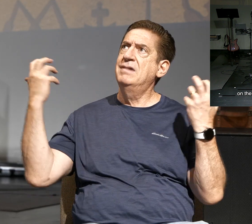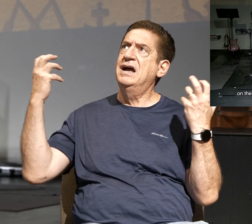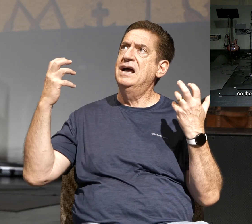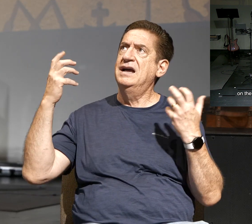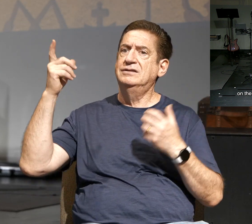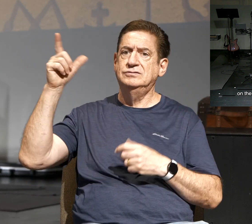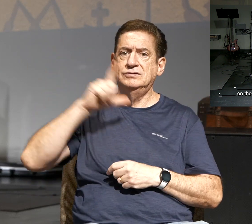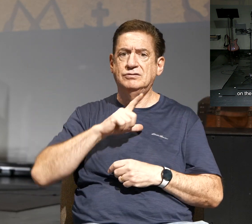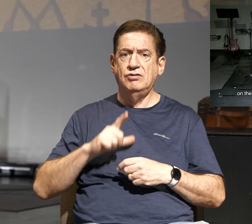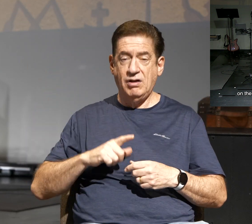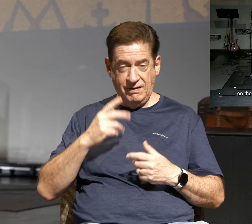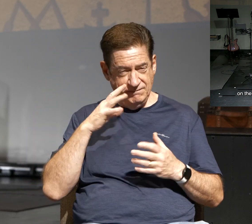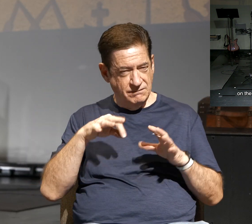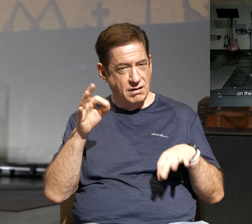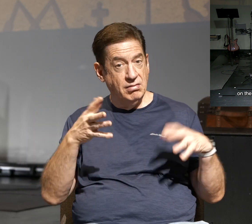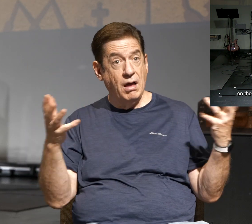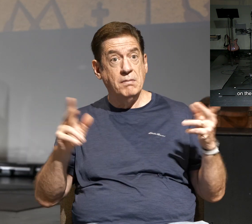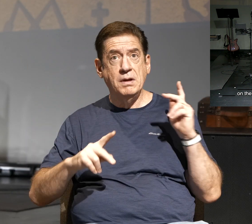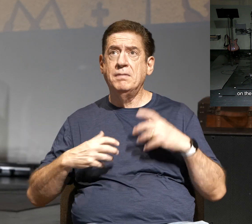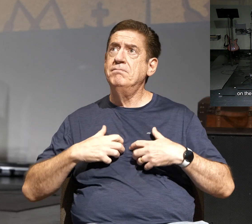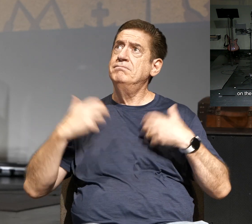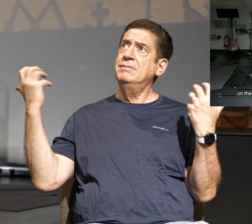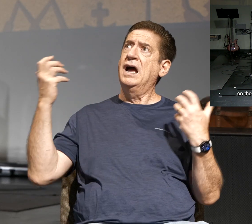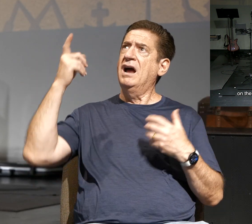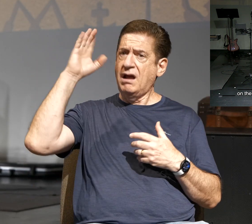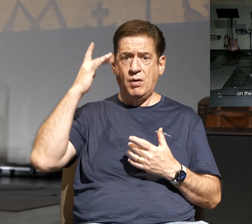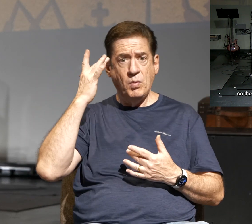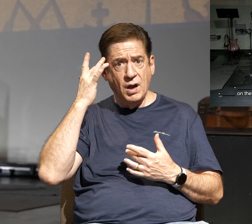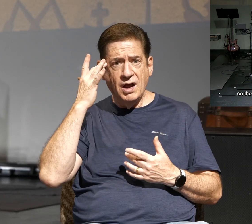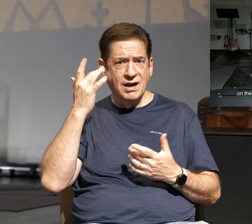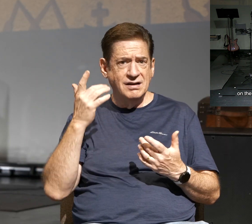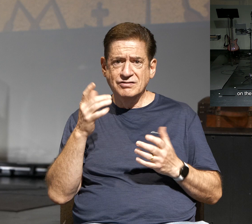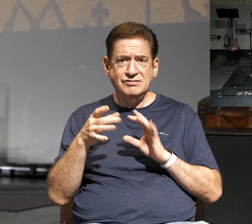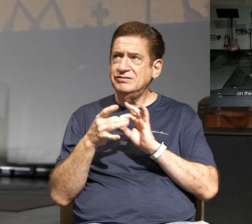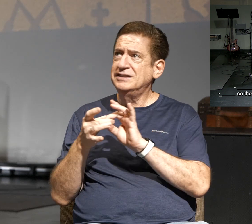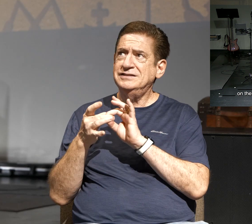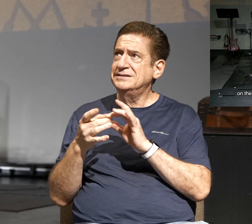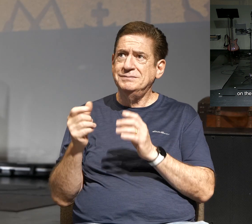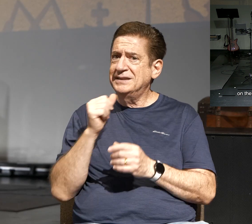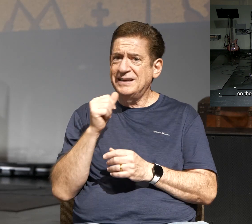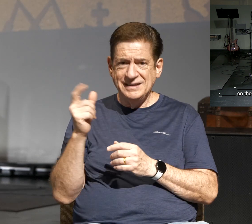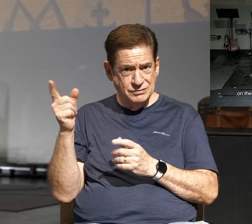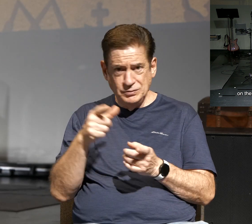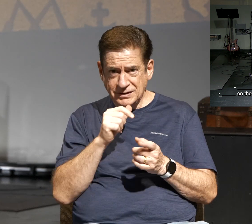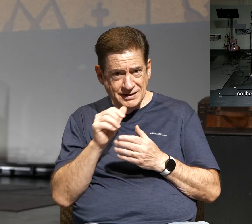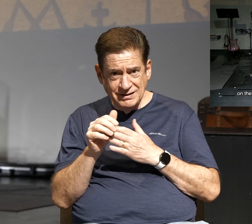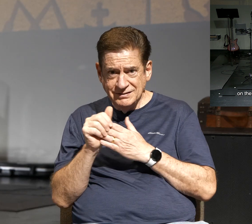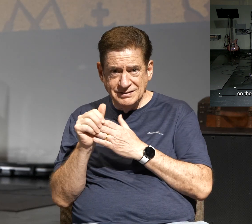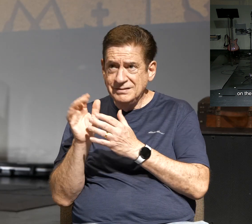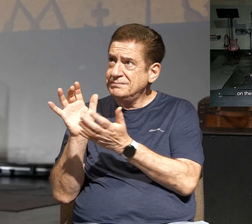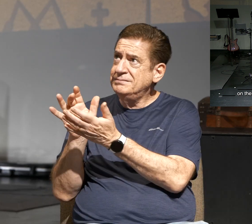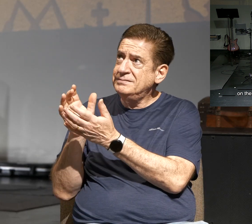of people angry at God, and I'm thinking, hey, do you have an intimate relationship with God, and did he lead you in that direction, or